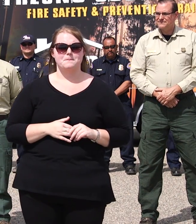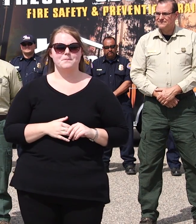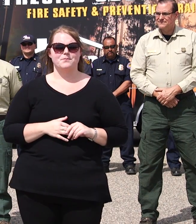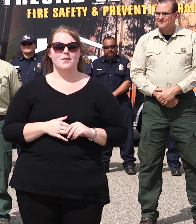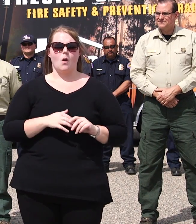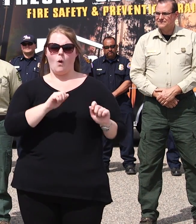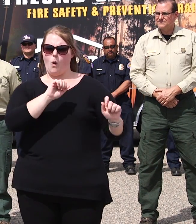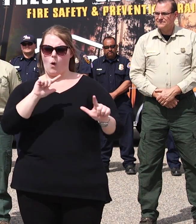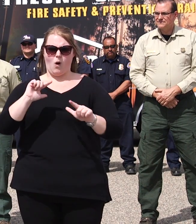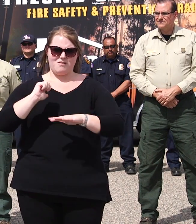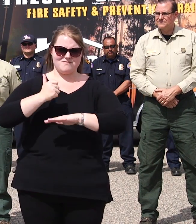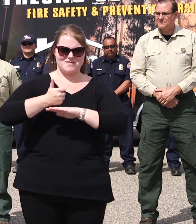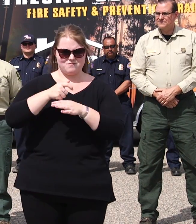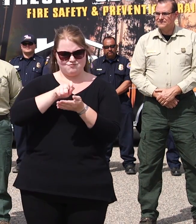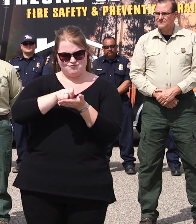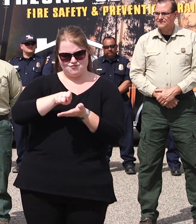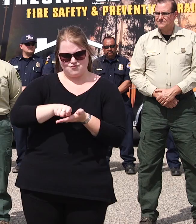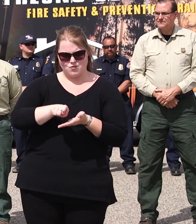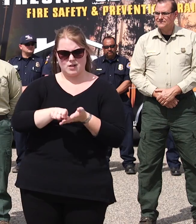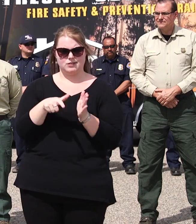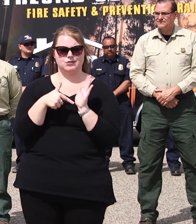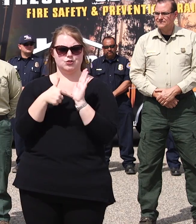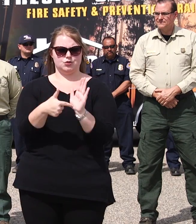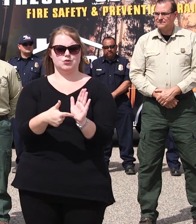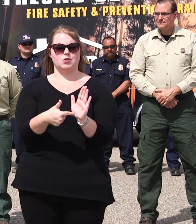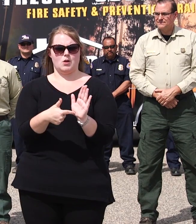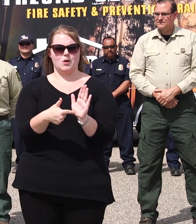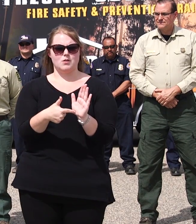all predicated on the